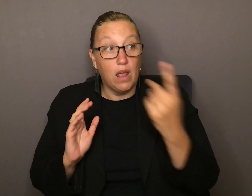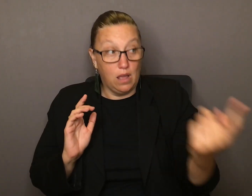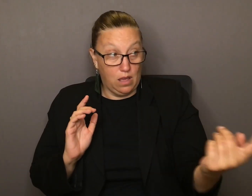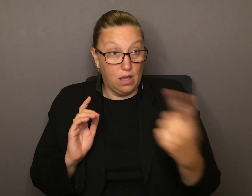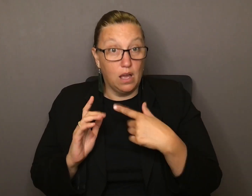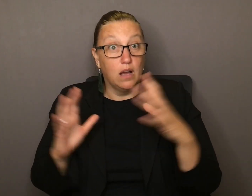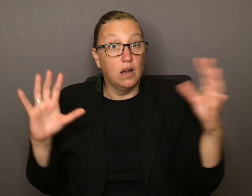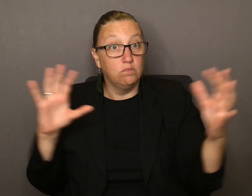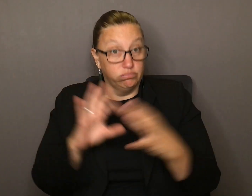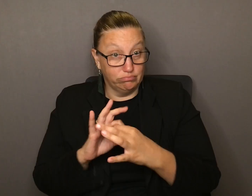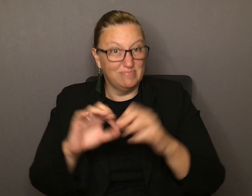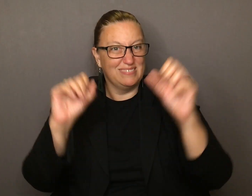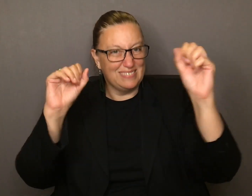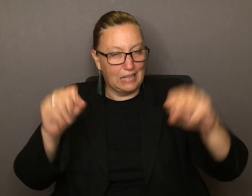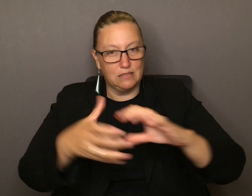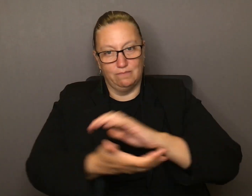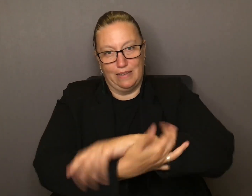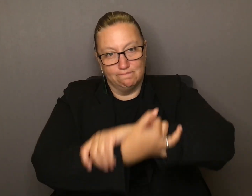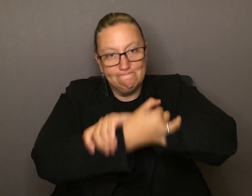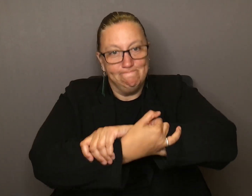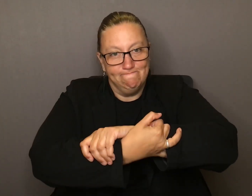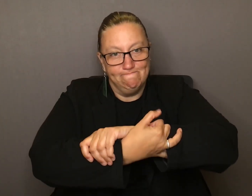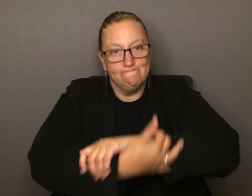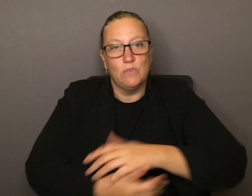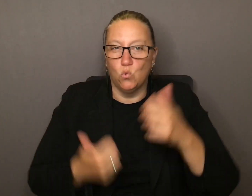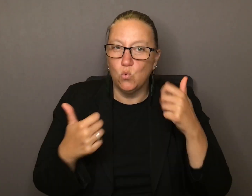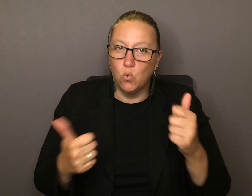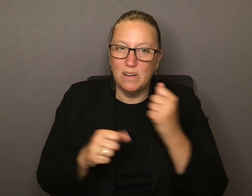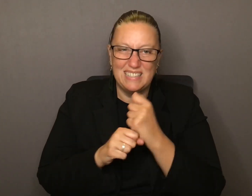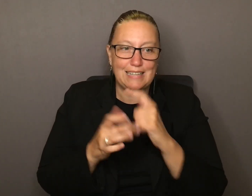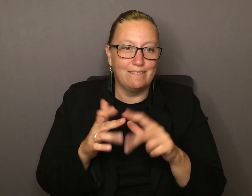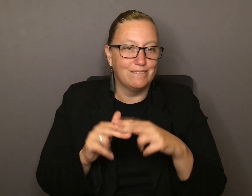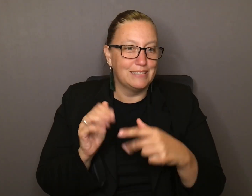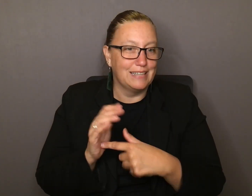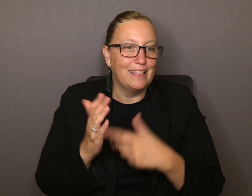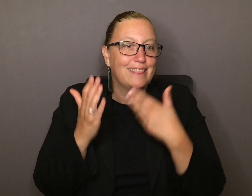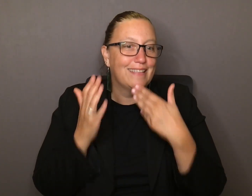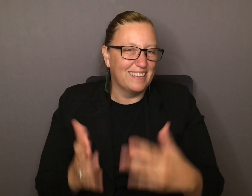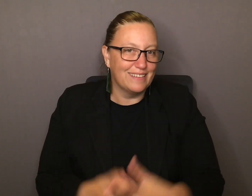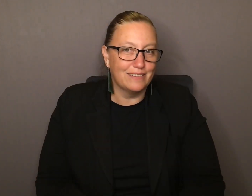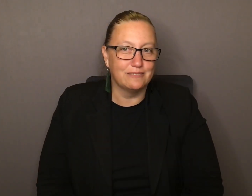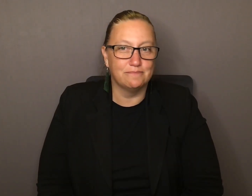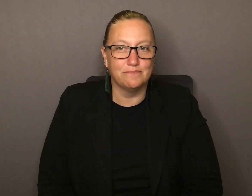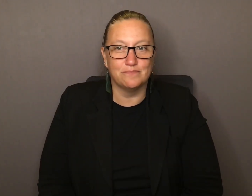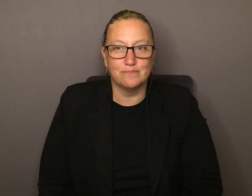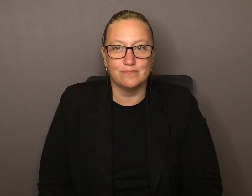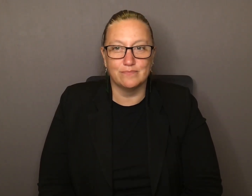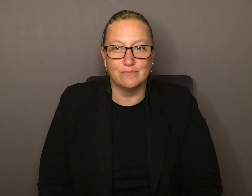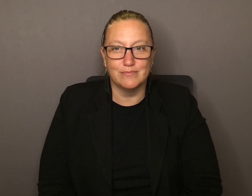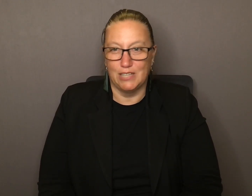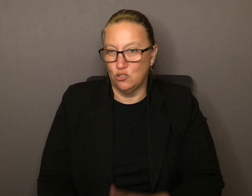commit, and that's such a gift. Thank you for that. It has truly been